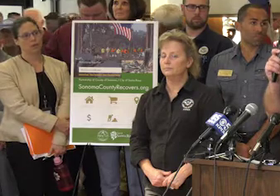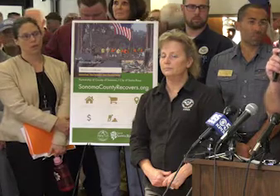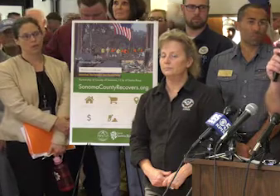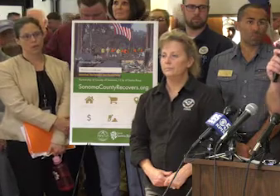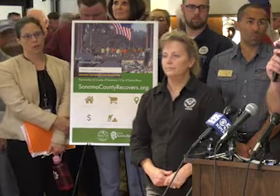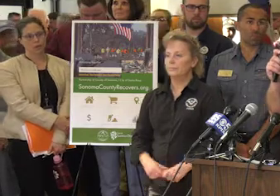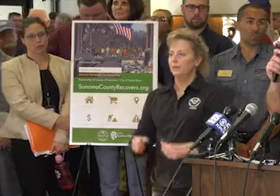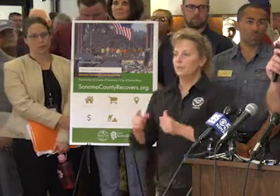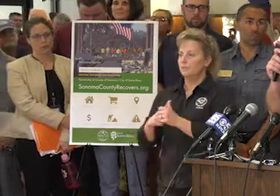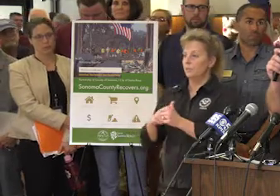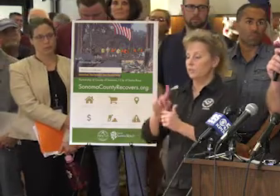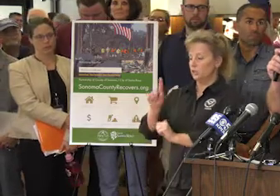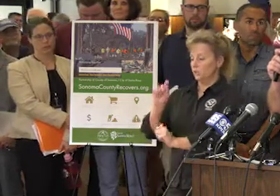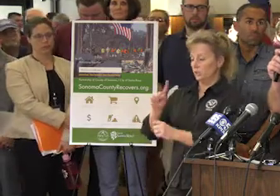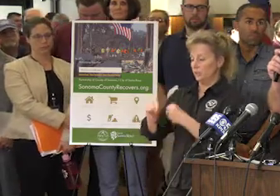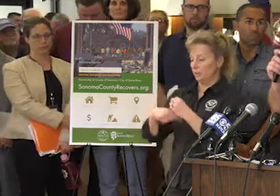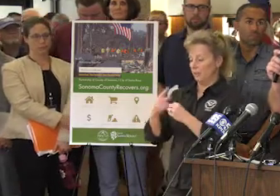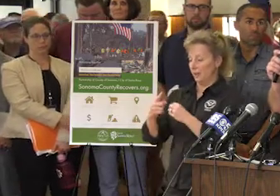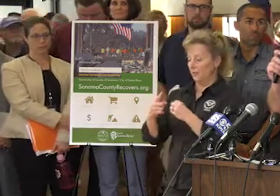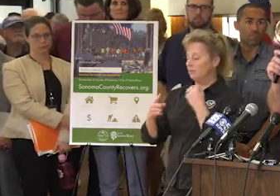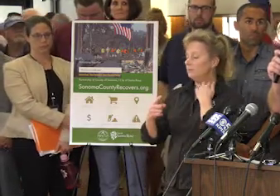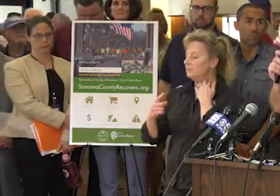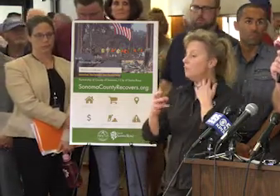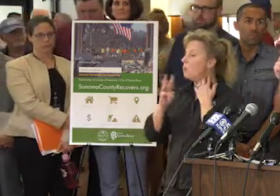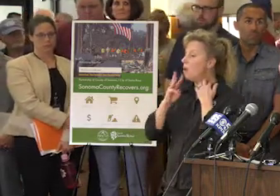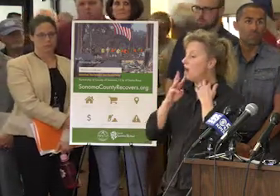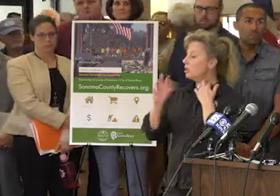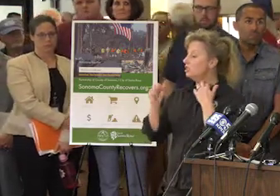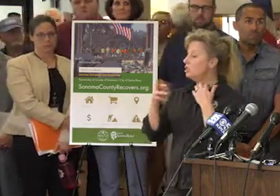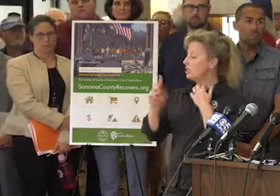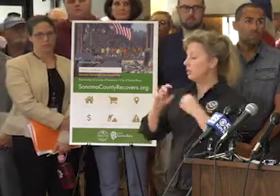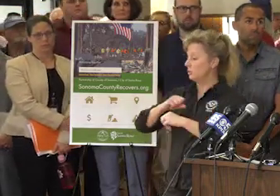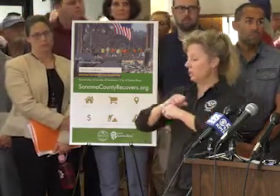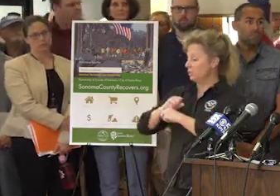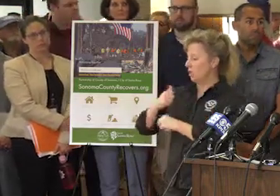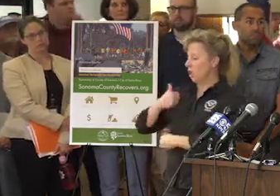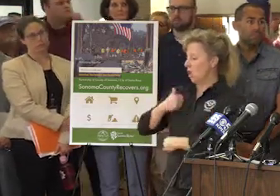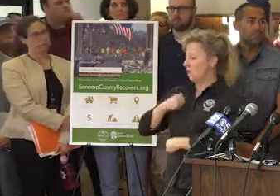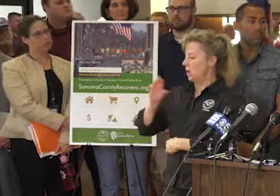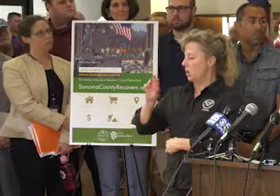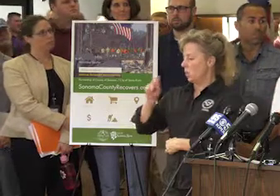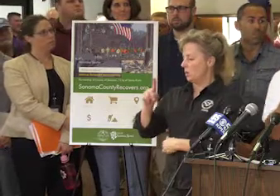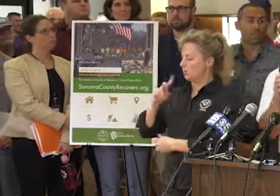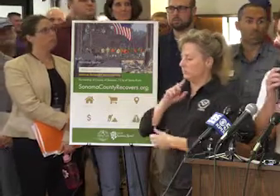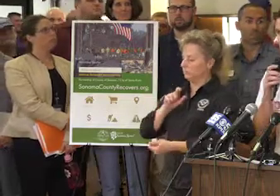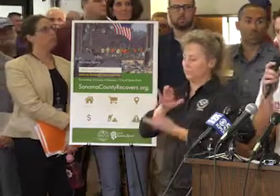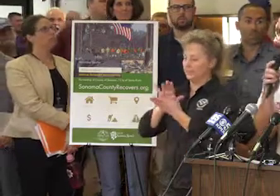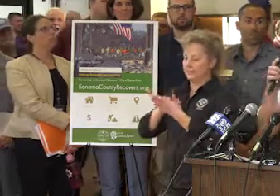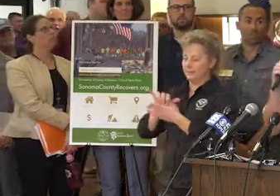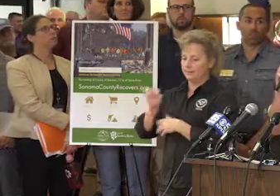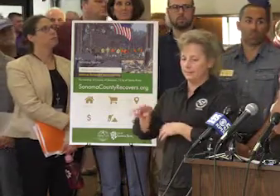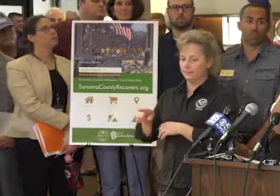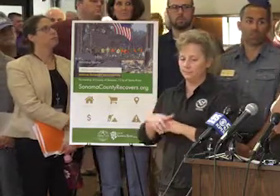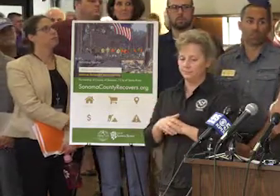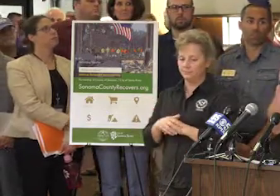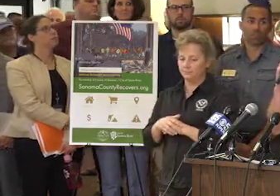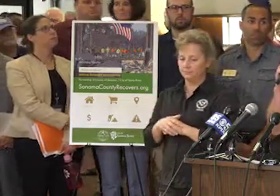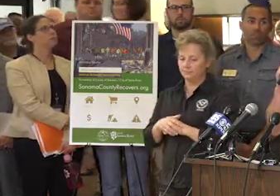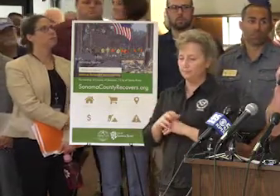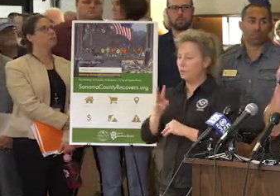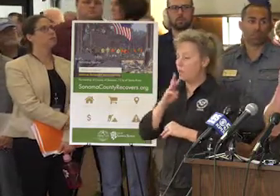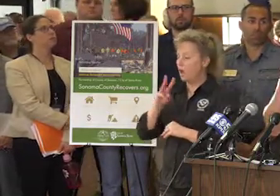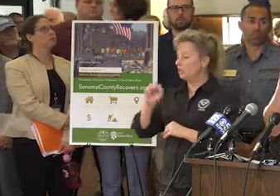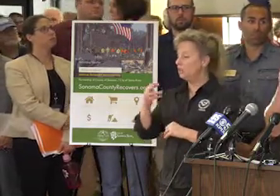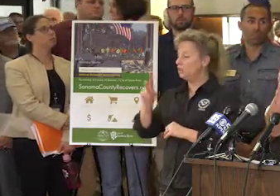So first to your question on watershed protection, I'll let the Army Corps speak to that. So for watershed